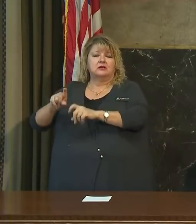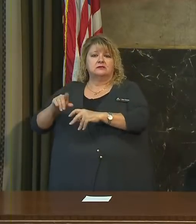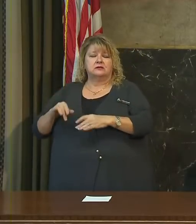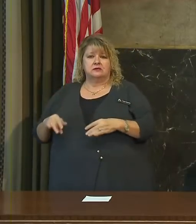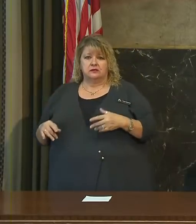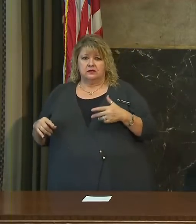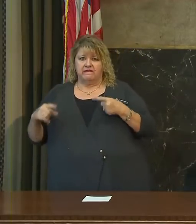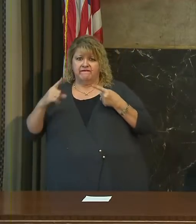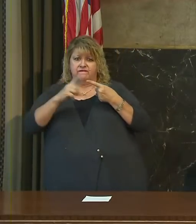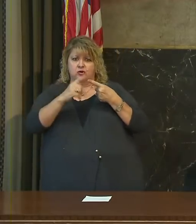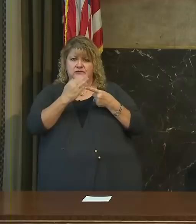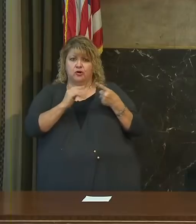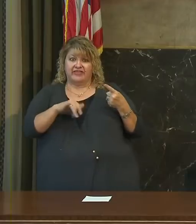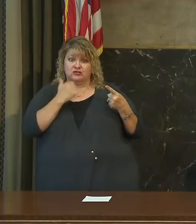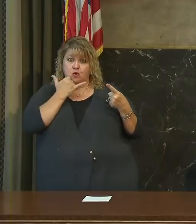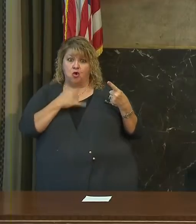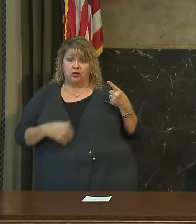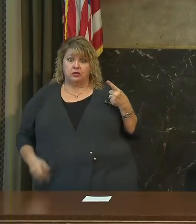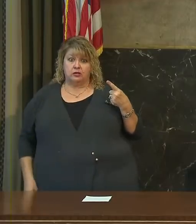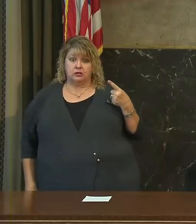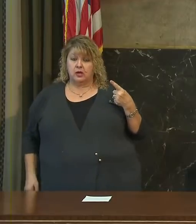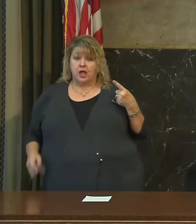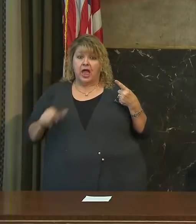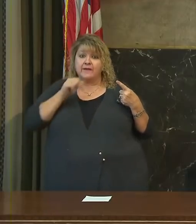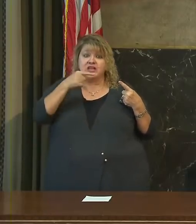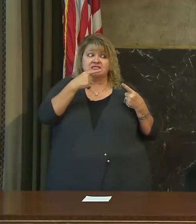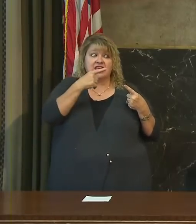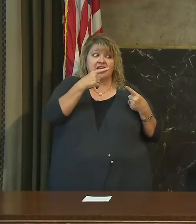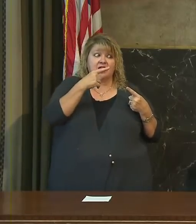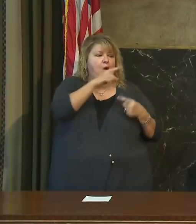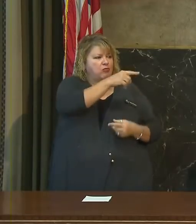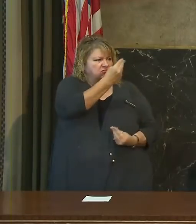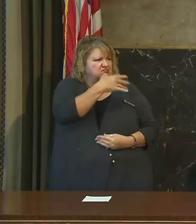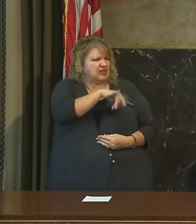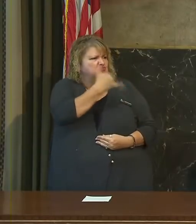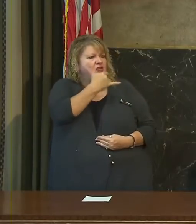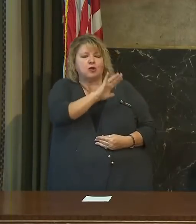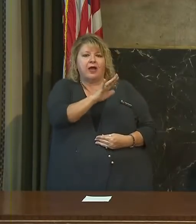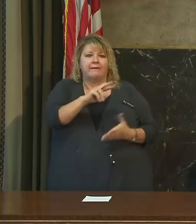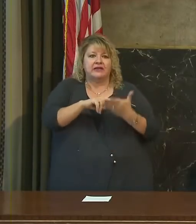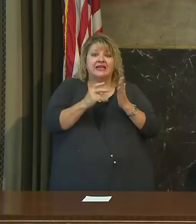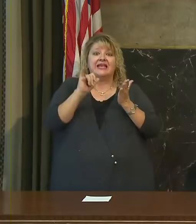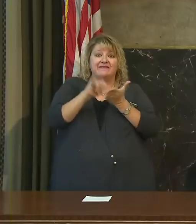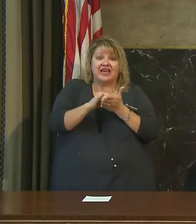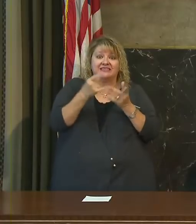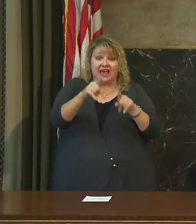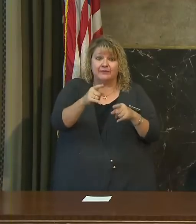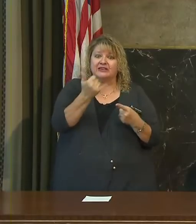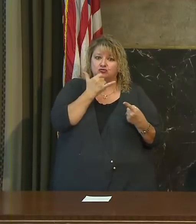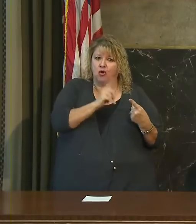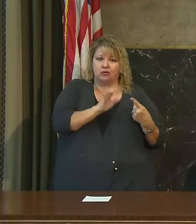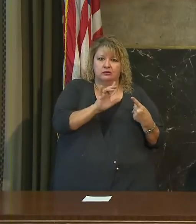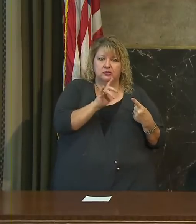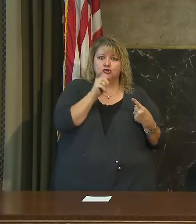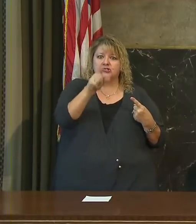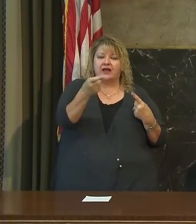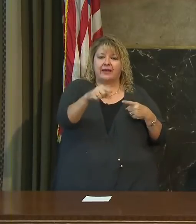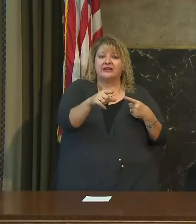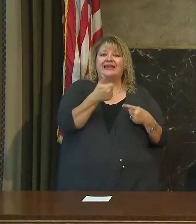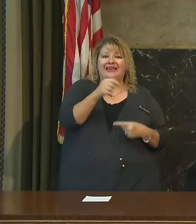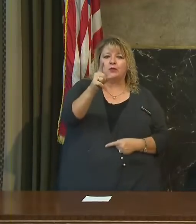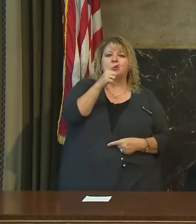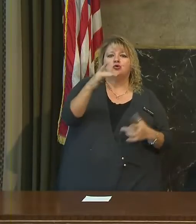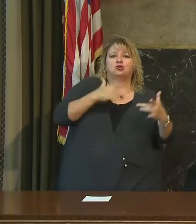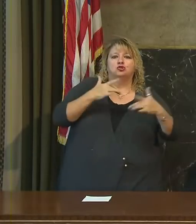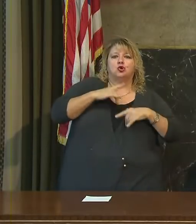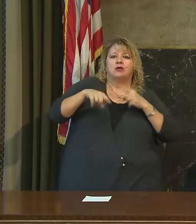first part of that, that's wrong. I'm not saying what you're telling me is wrong. I'm saying if that is happening, that's wrong. Anyone who is